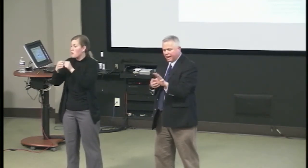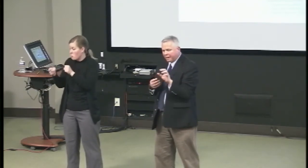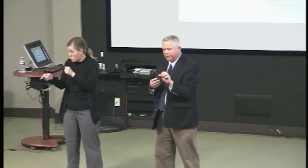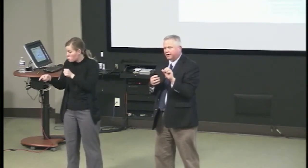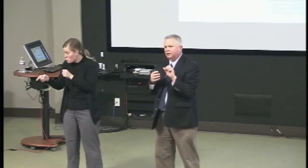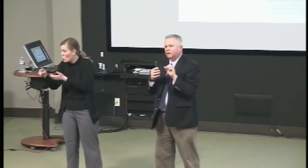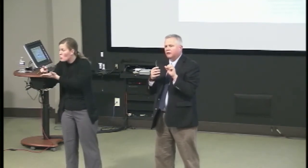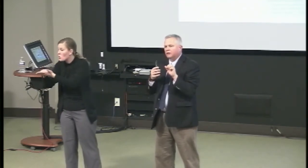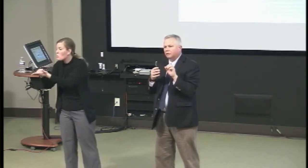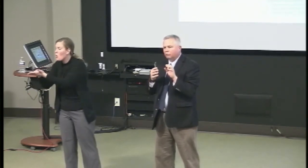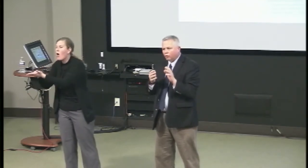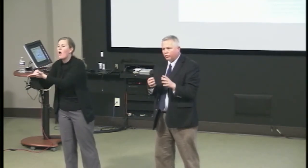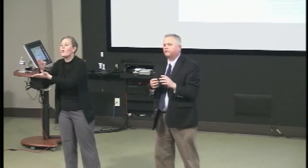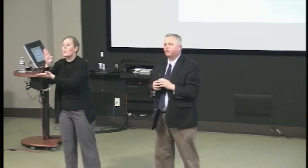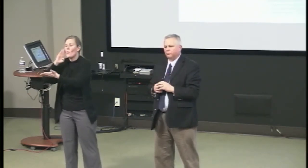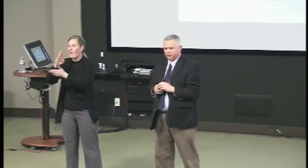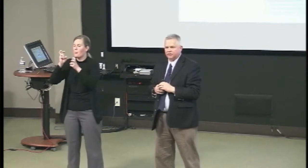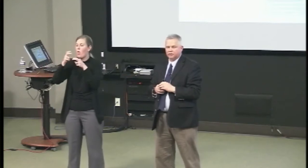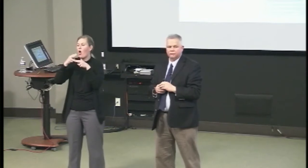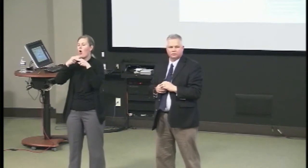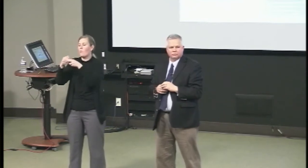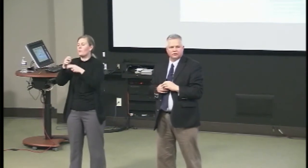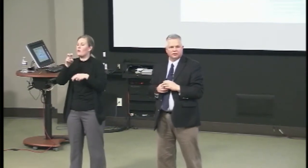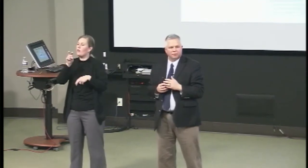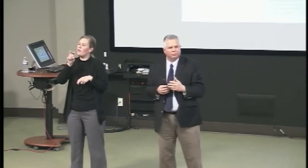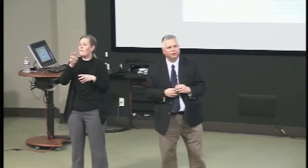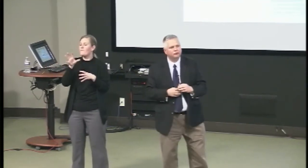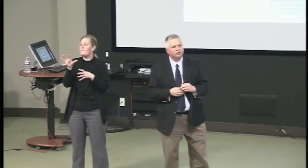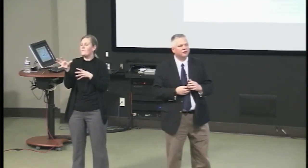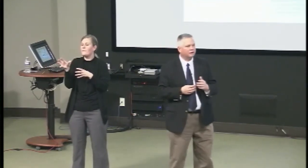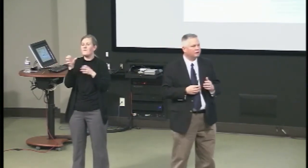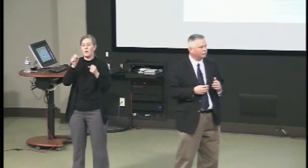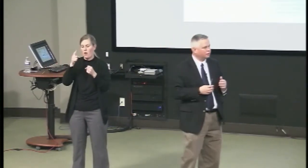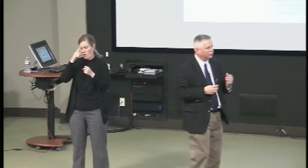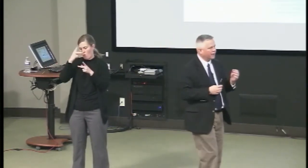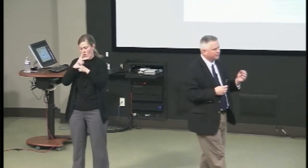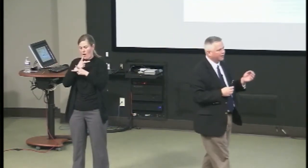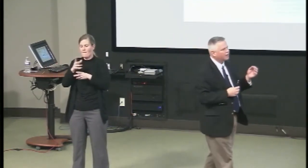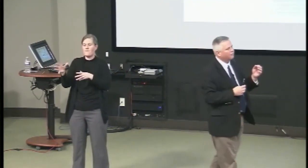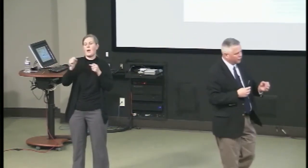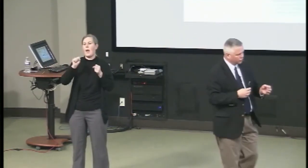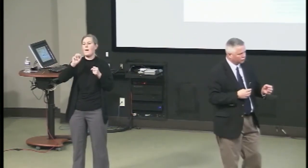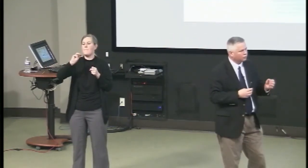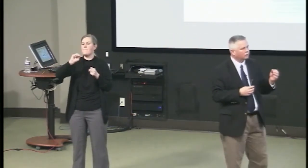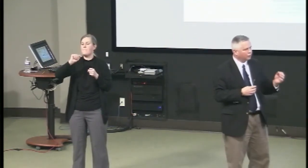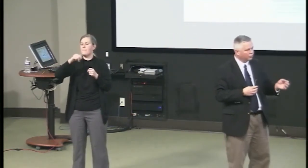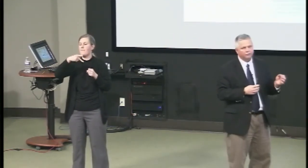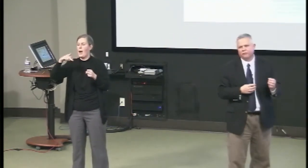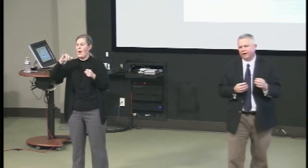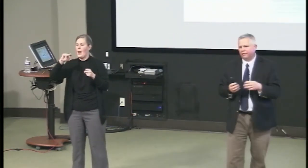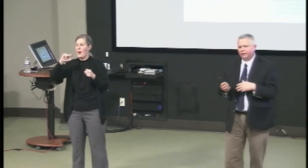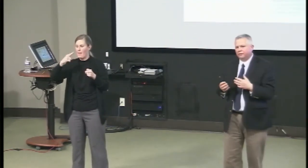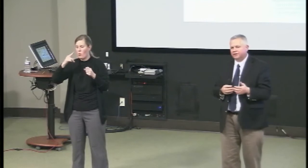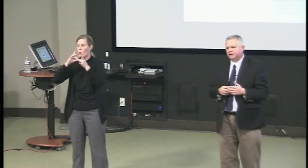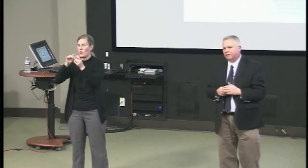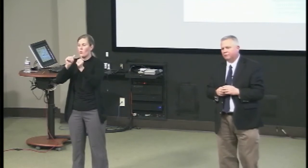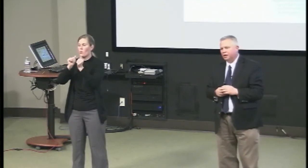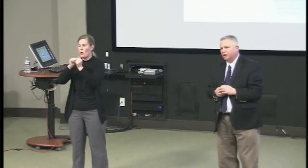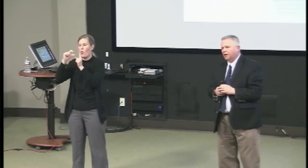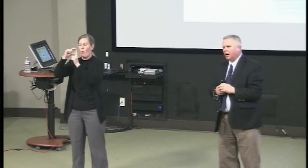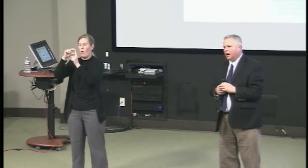fast mapping word form system. It's been referred to in the literature as a visual word form area